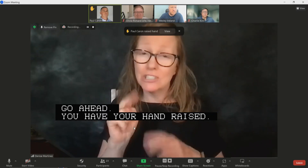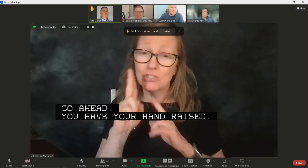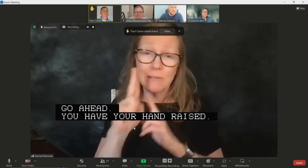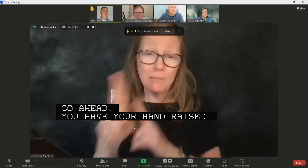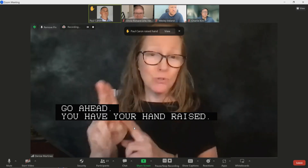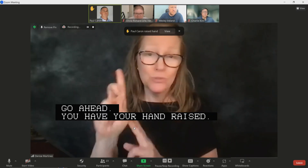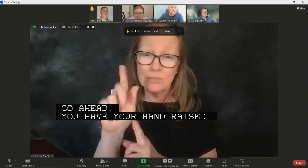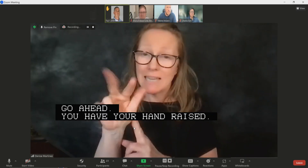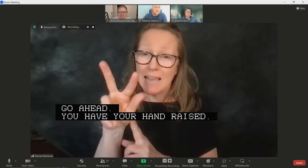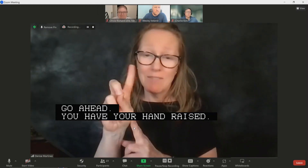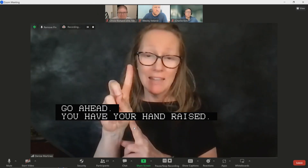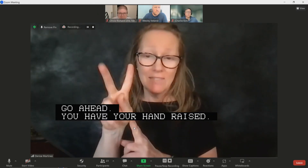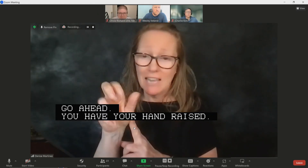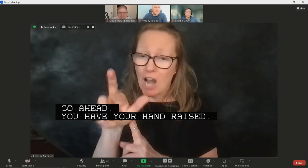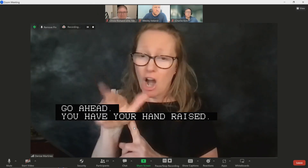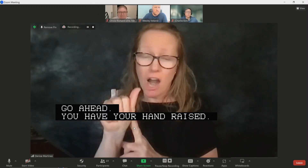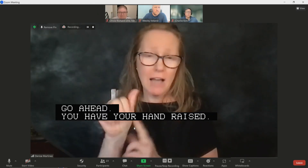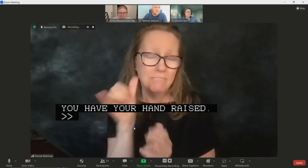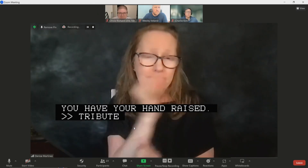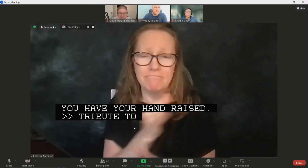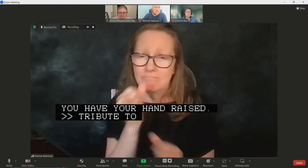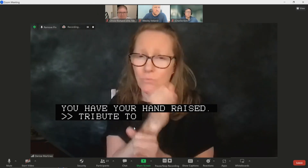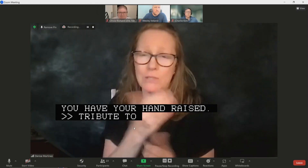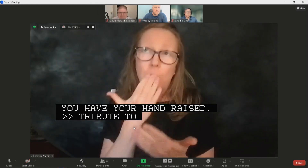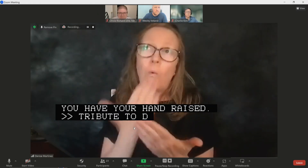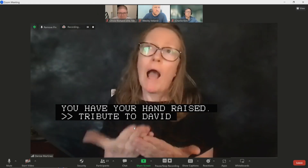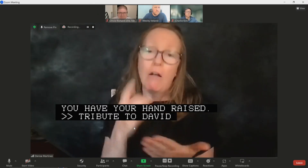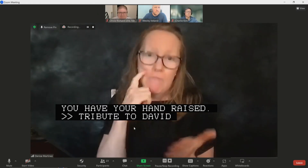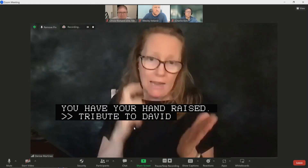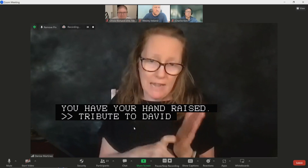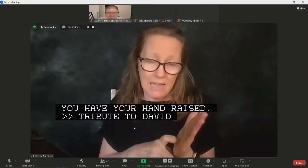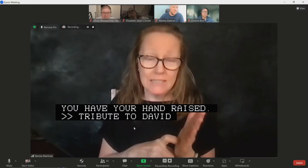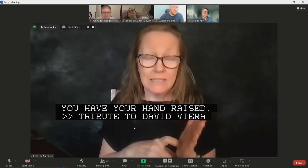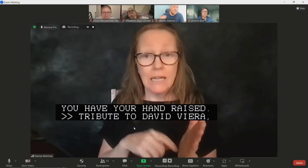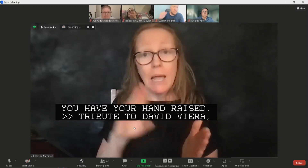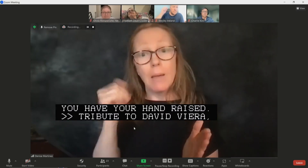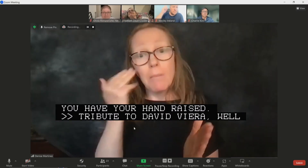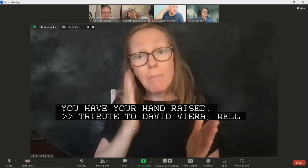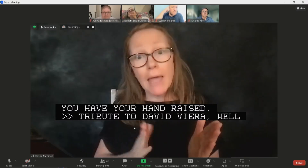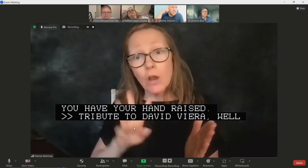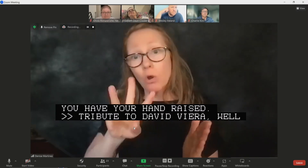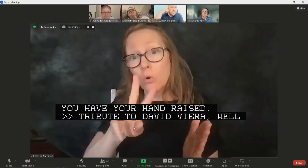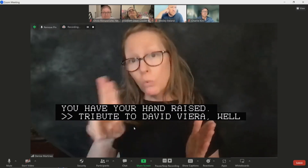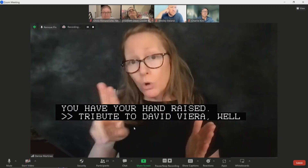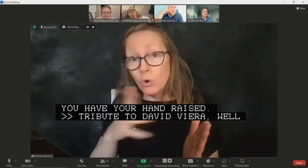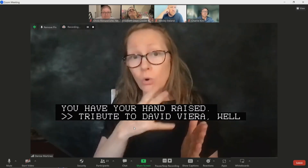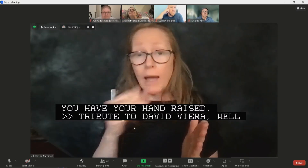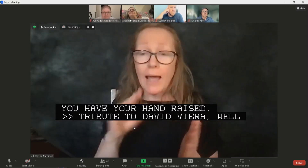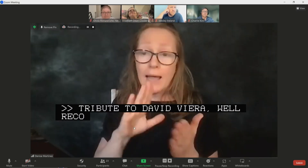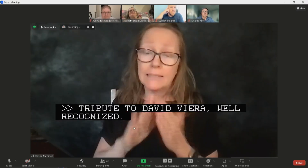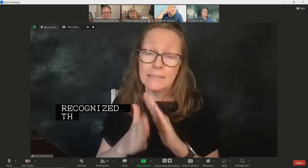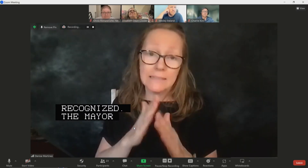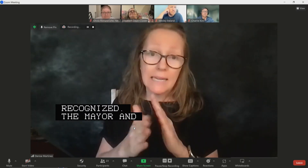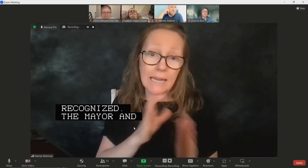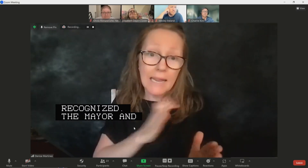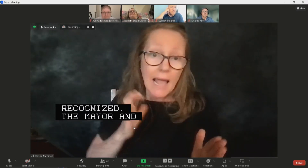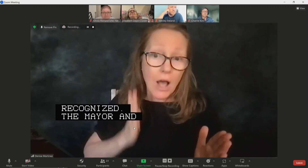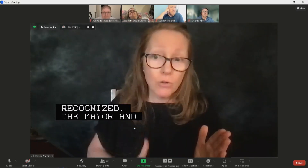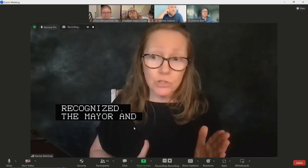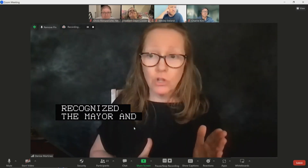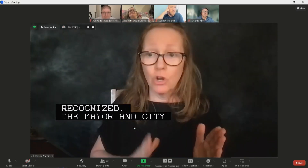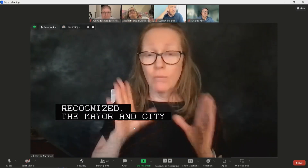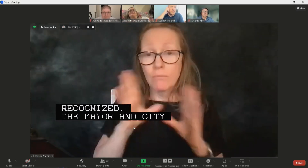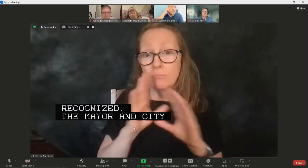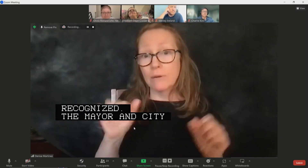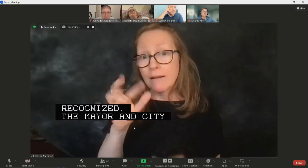well recognized. Mayor Wu and City Councilor President Flynn served us with class